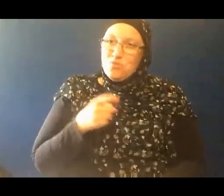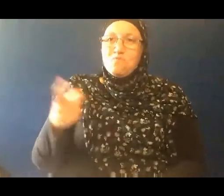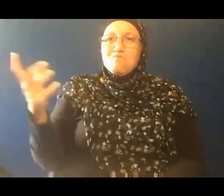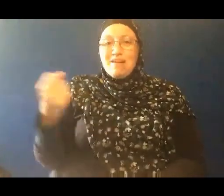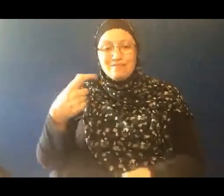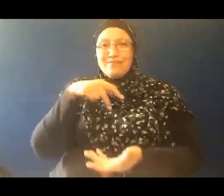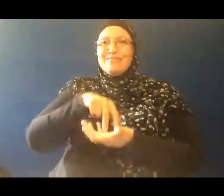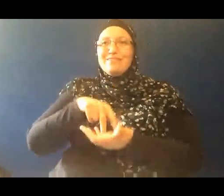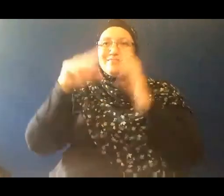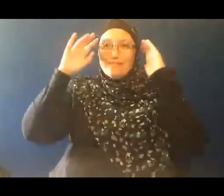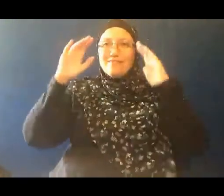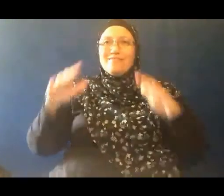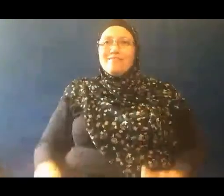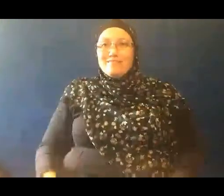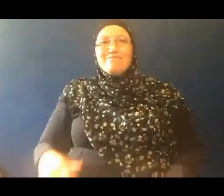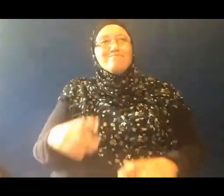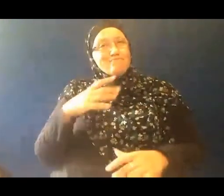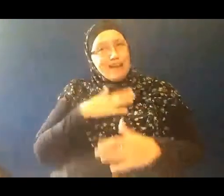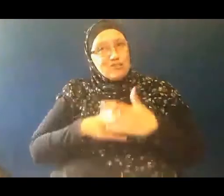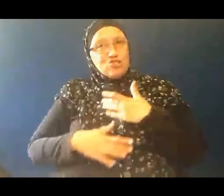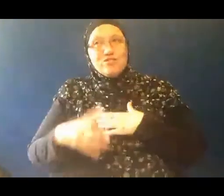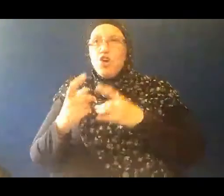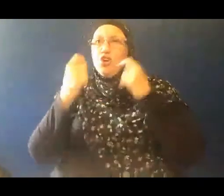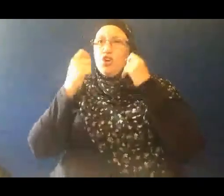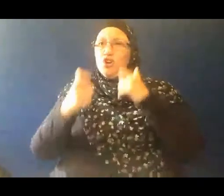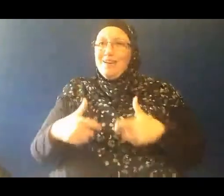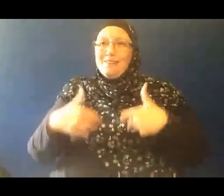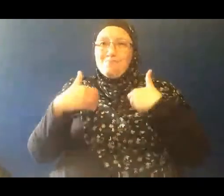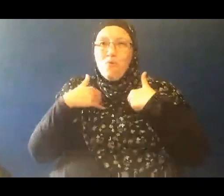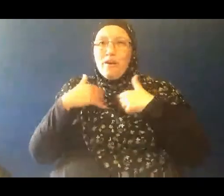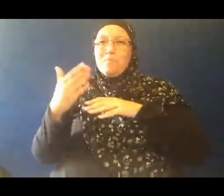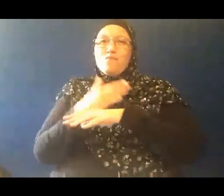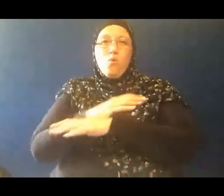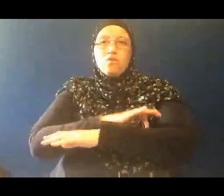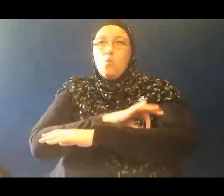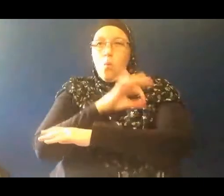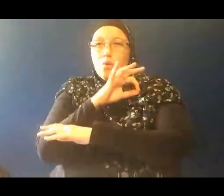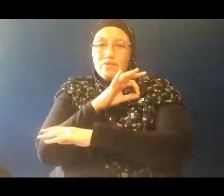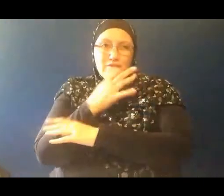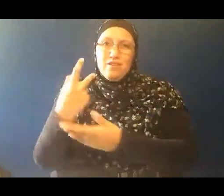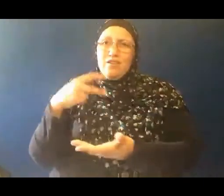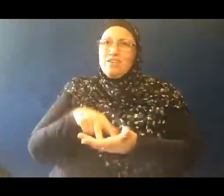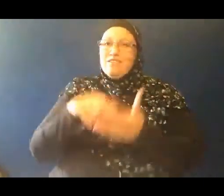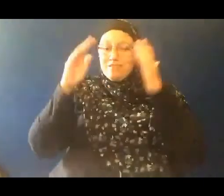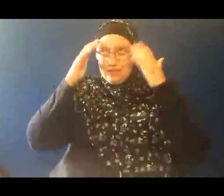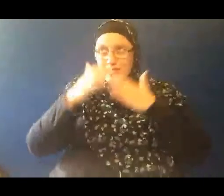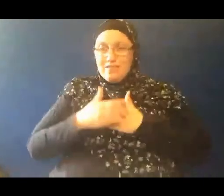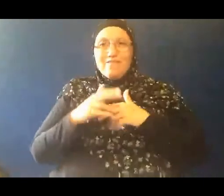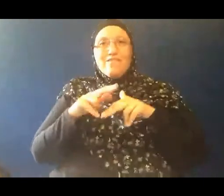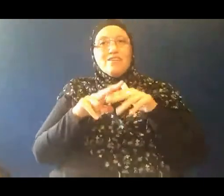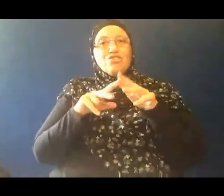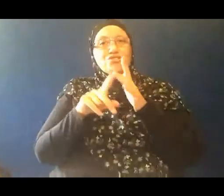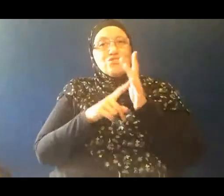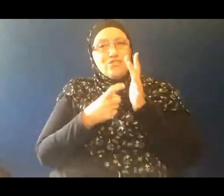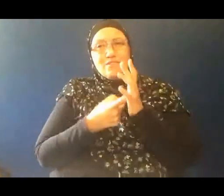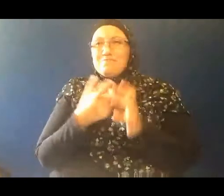need to be patient to get up early in the morning at dawn and offer your morning prayers, Salat al-Fajr. You need to be